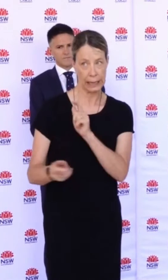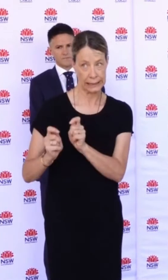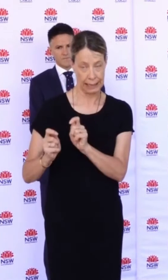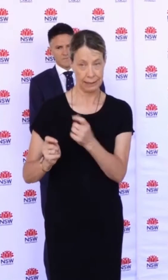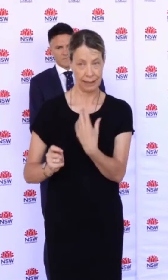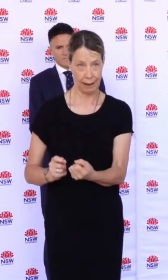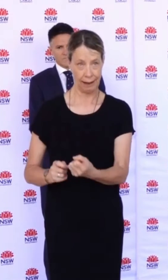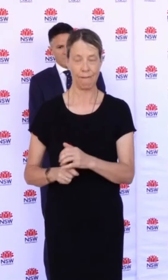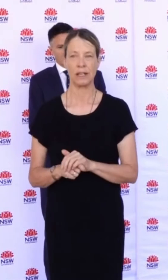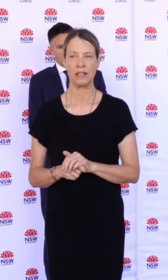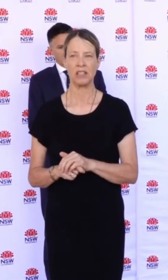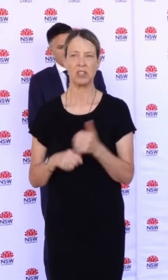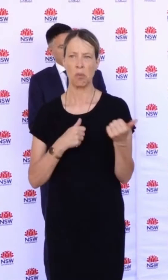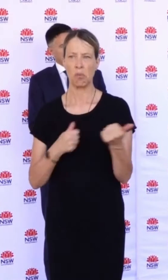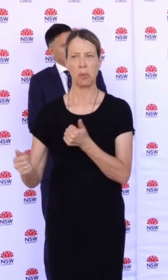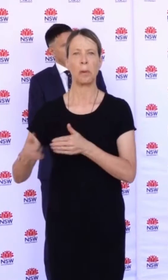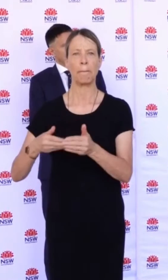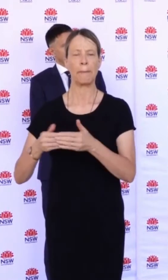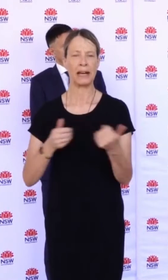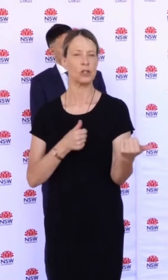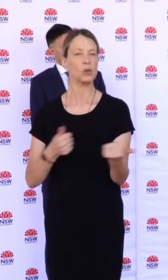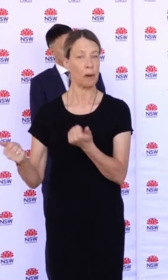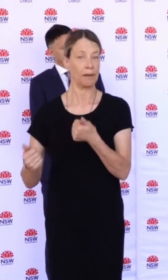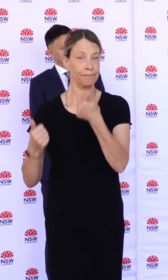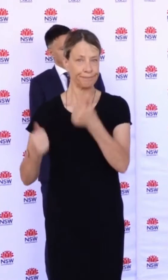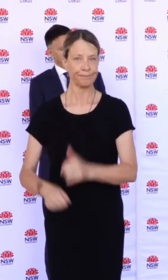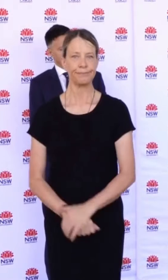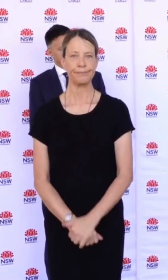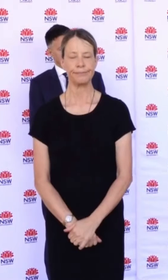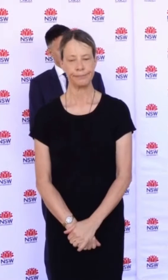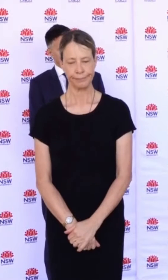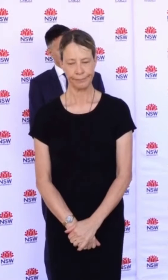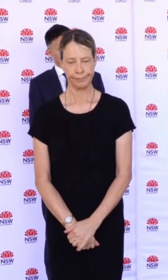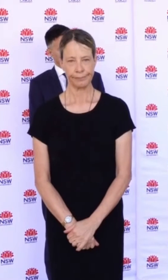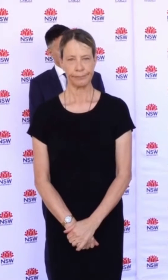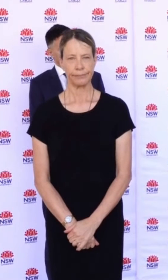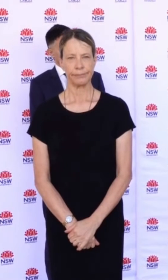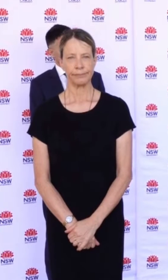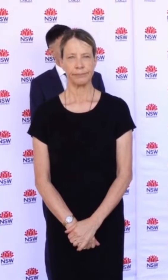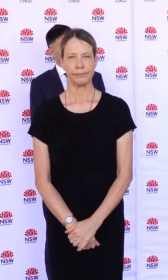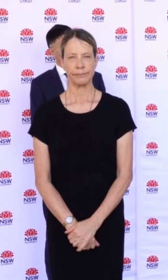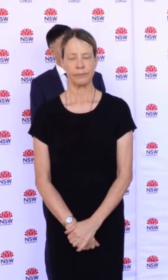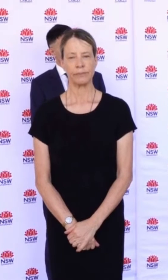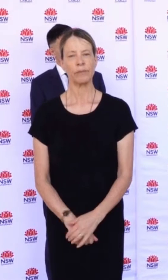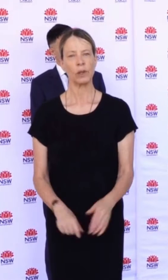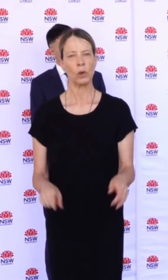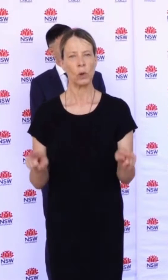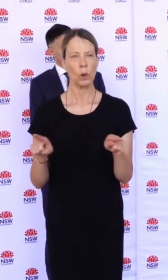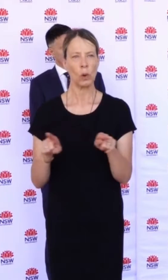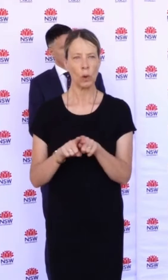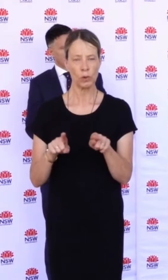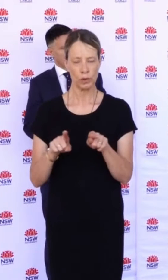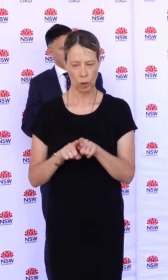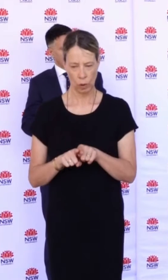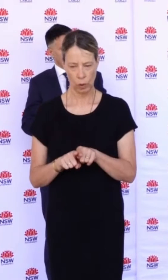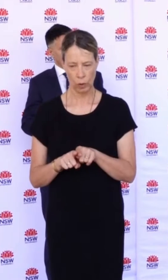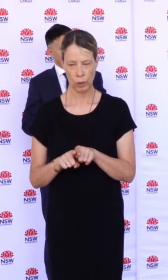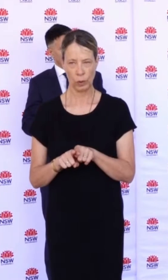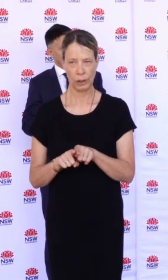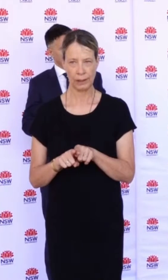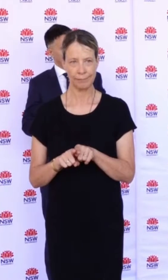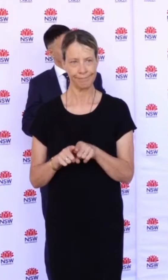that is being managed appropriately. There have also been some question marks about whether or not we